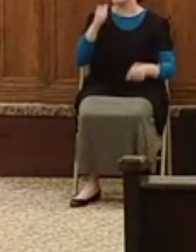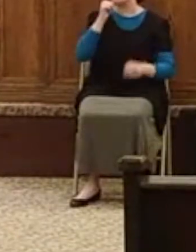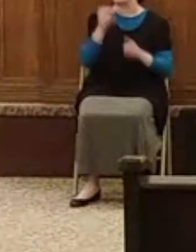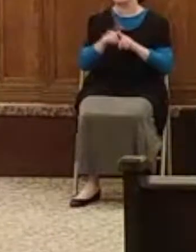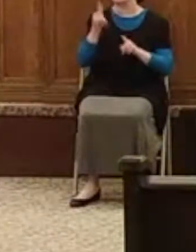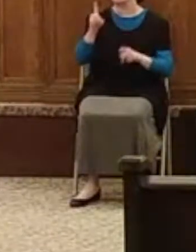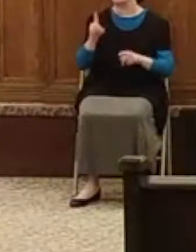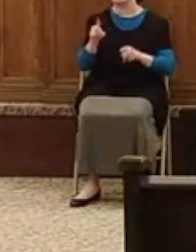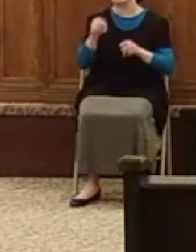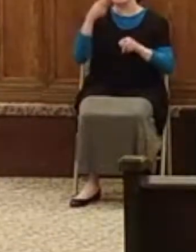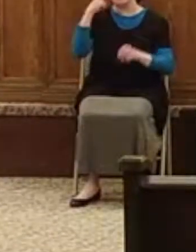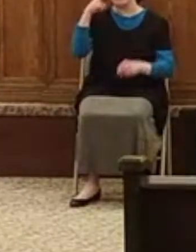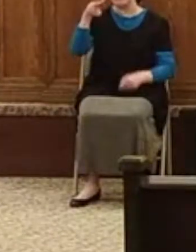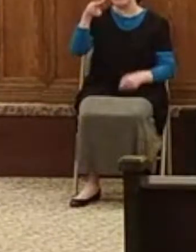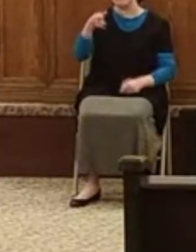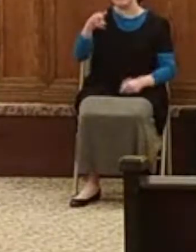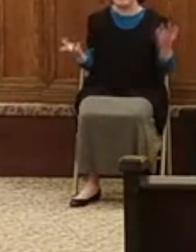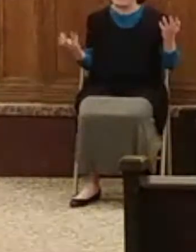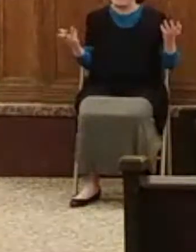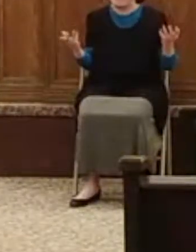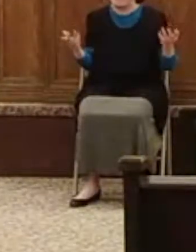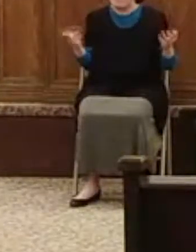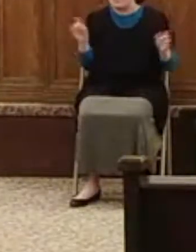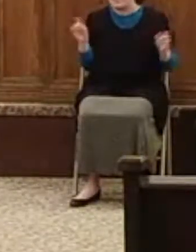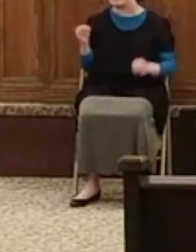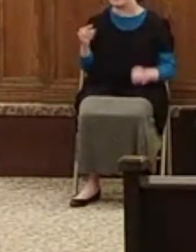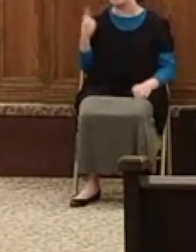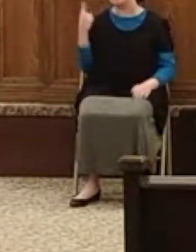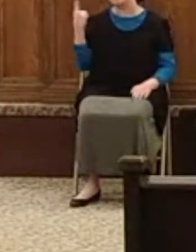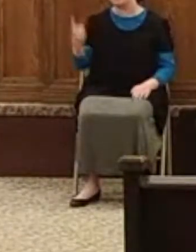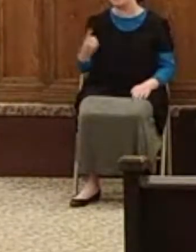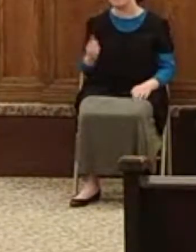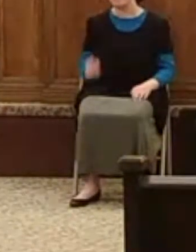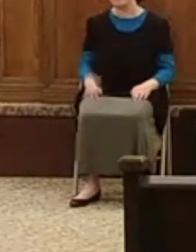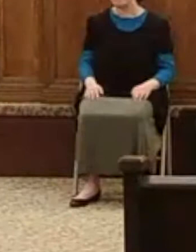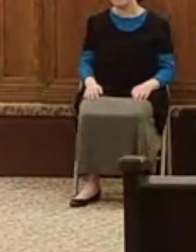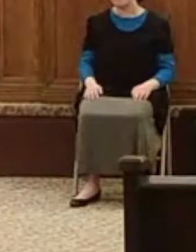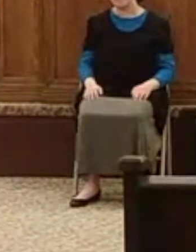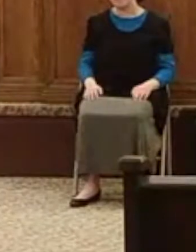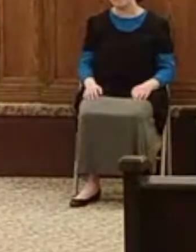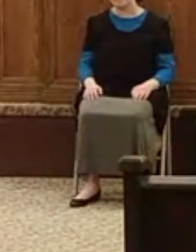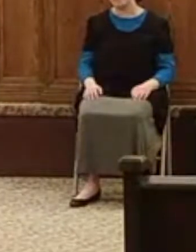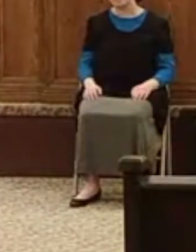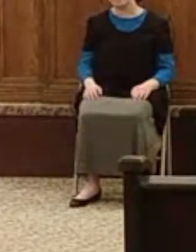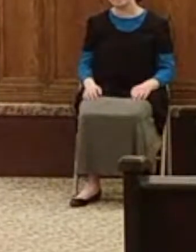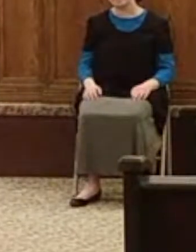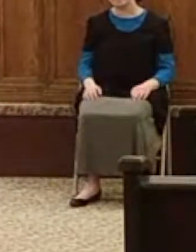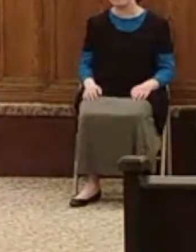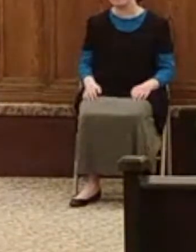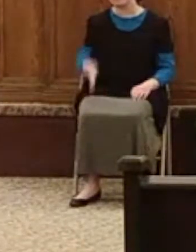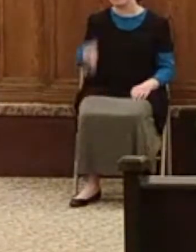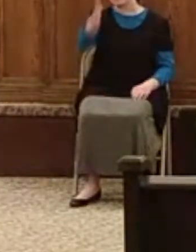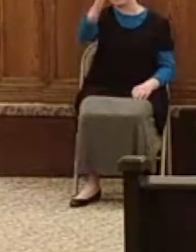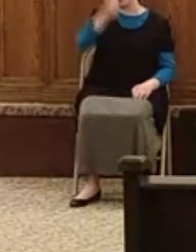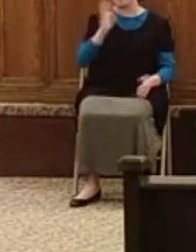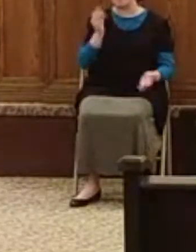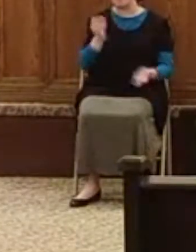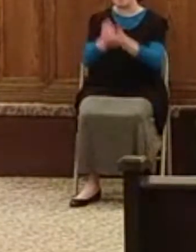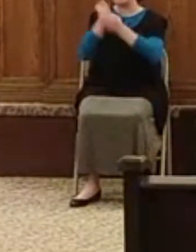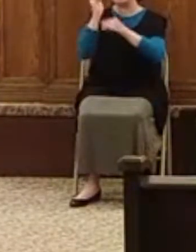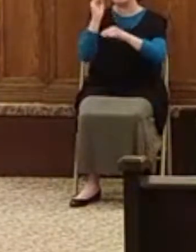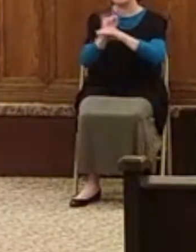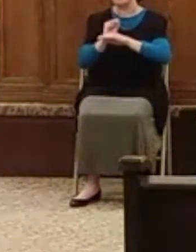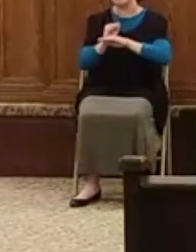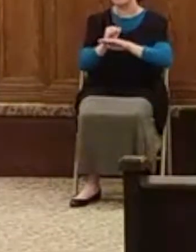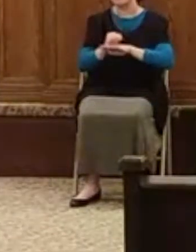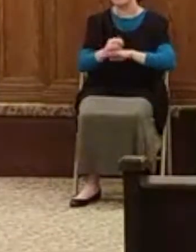it would be to look out there and say, well, they did it themselves. Amen, amen, amen. God help